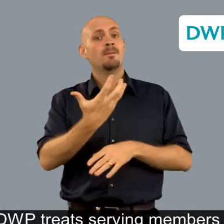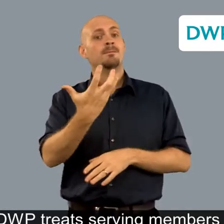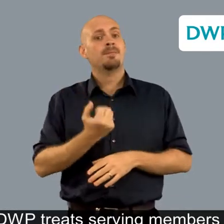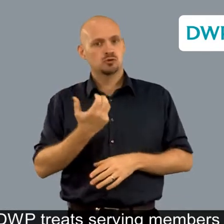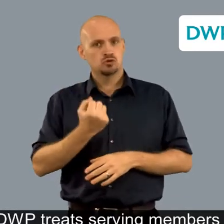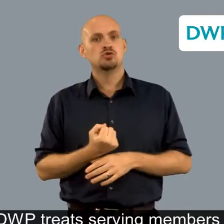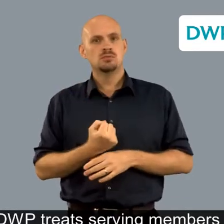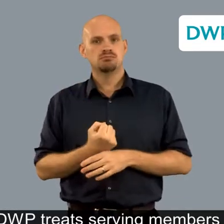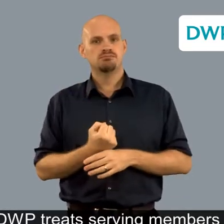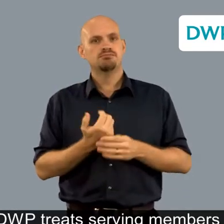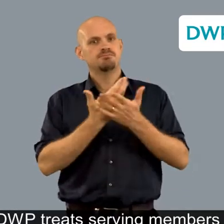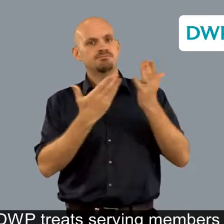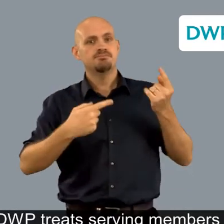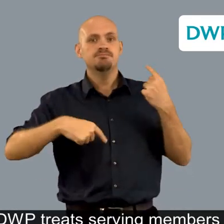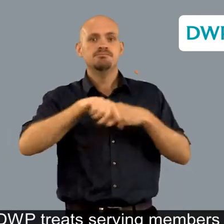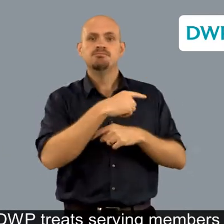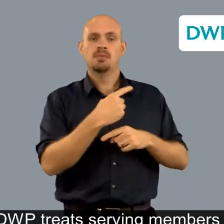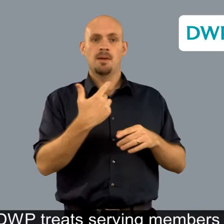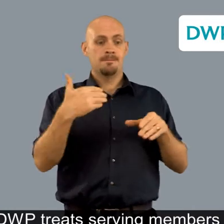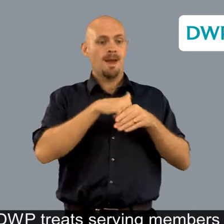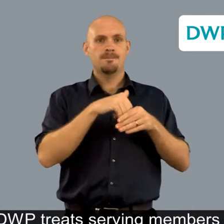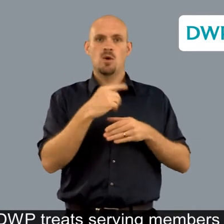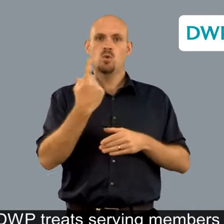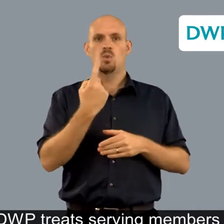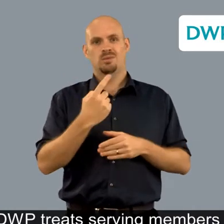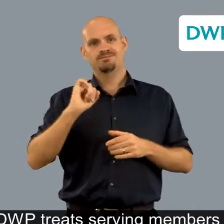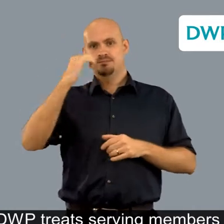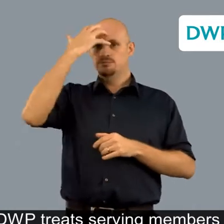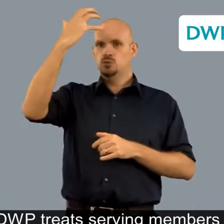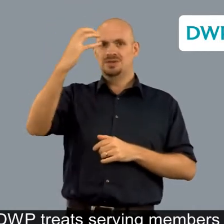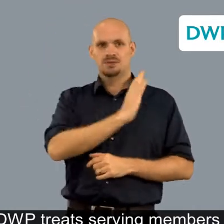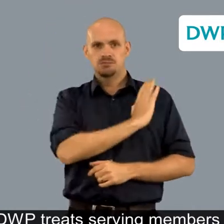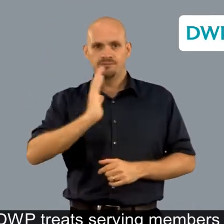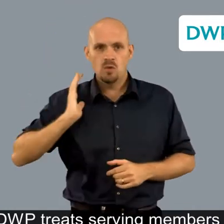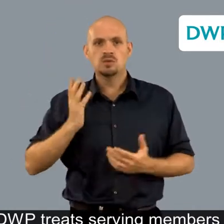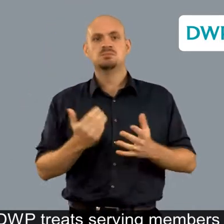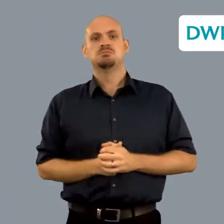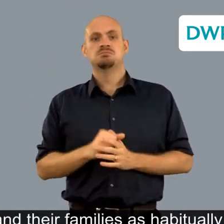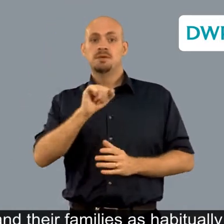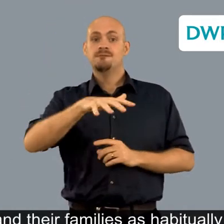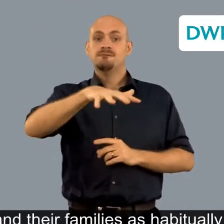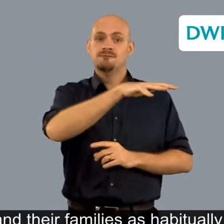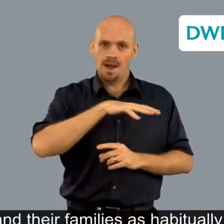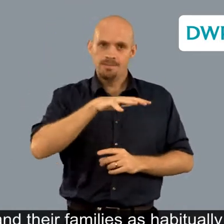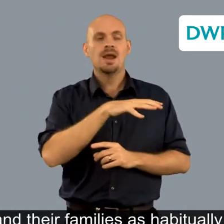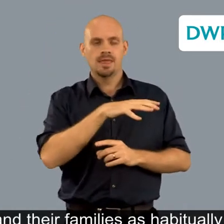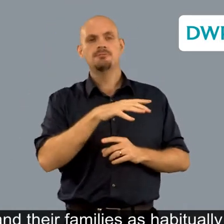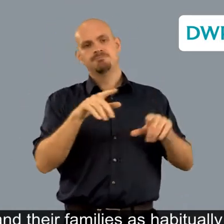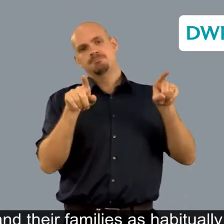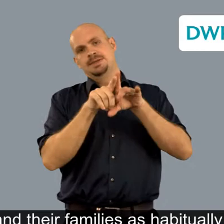DWP treats serving members of Her Majesty's Forces and their families as habitually resident in